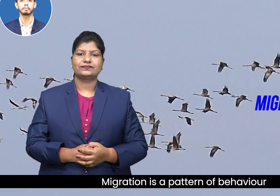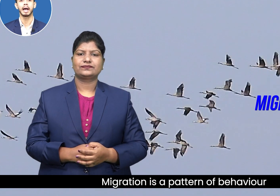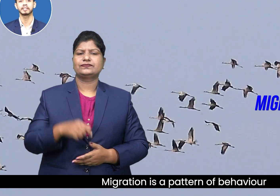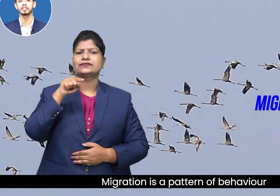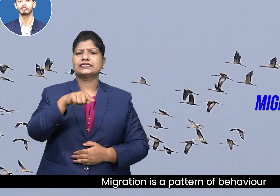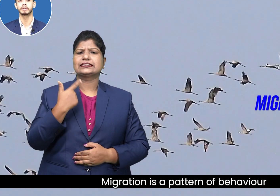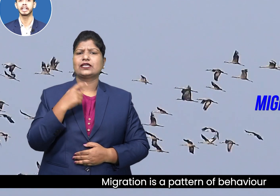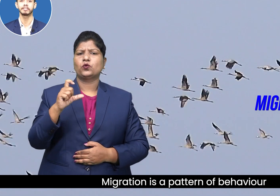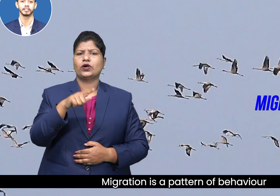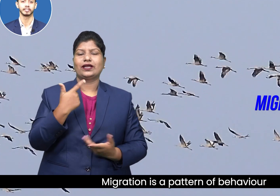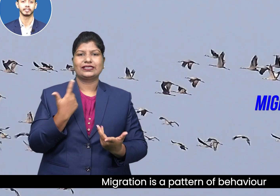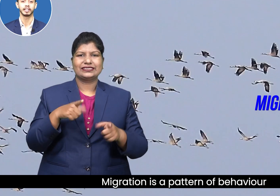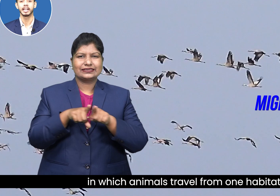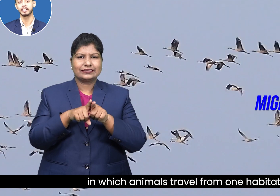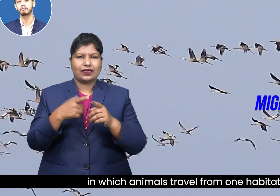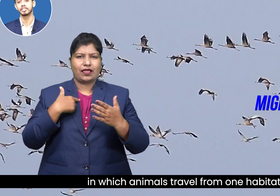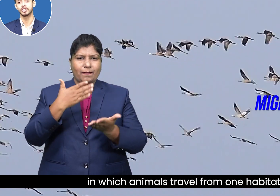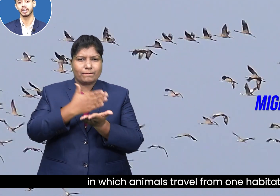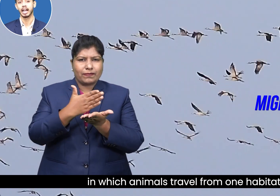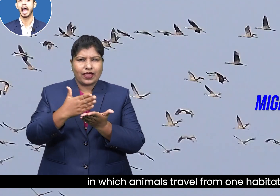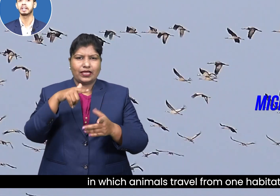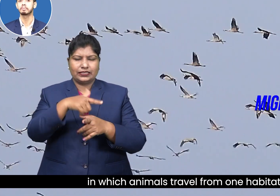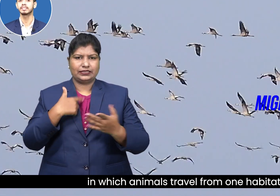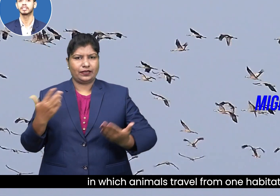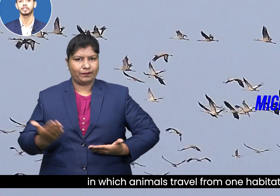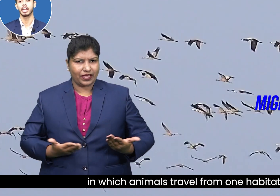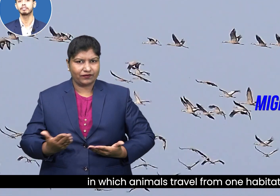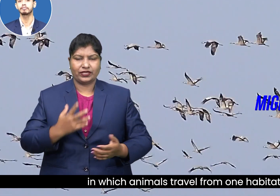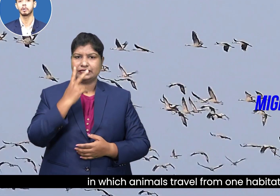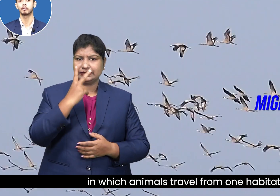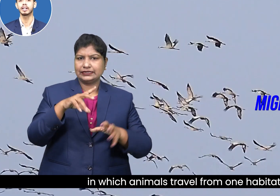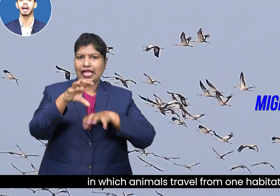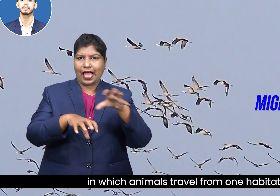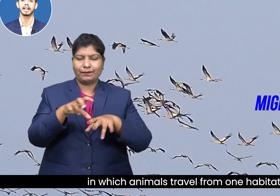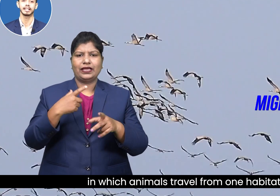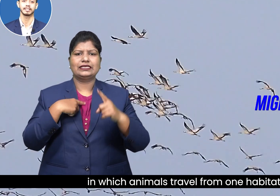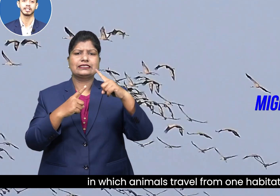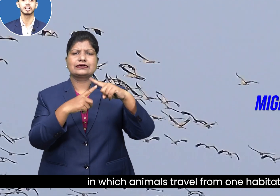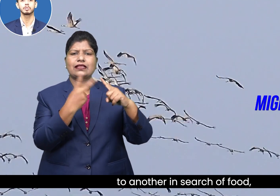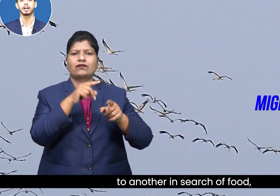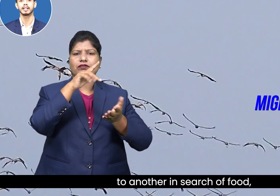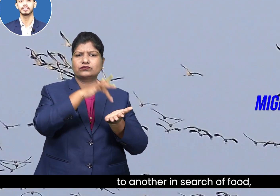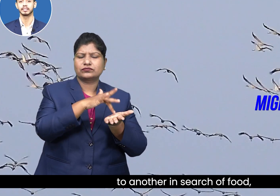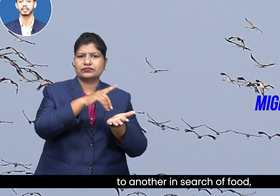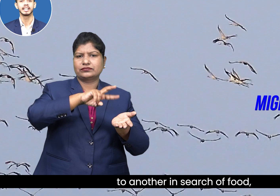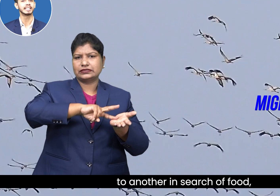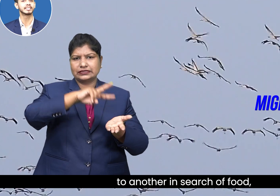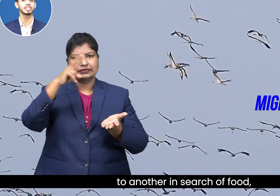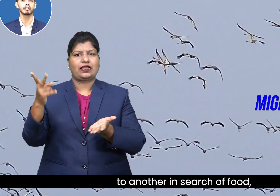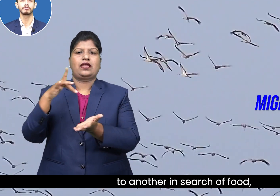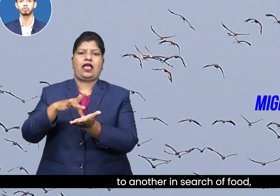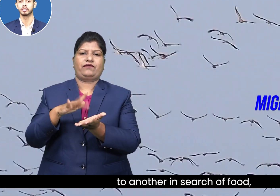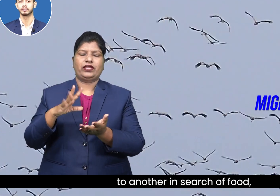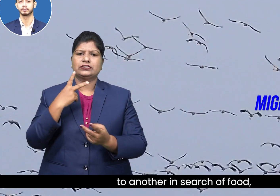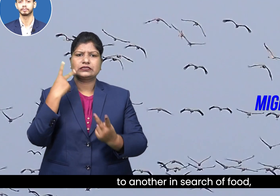Migration is a pattern of behavior in which animals travel from one habitat to another in